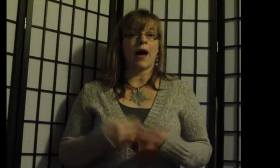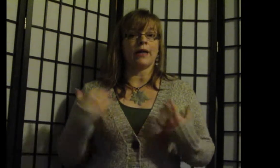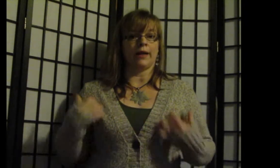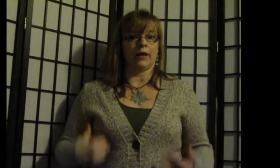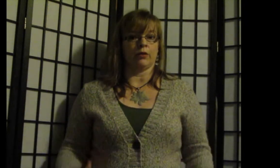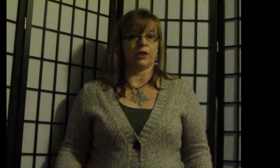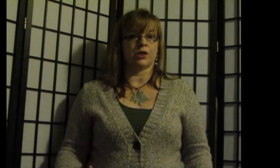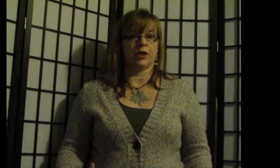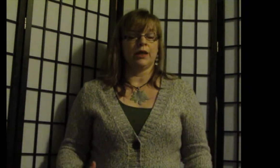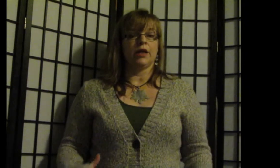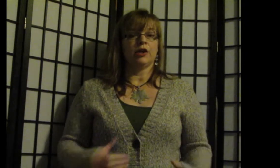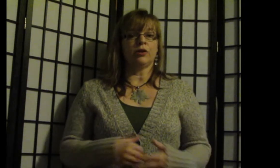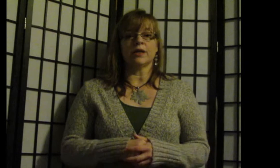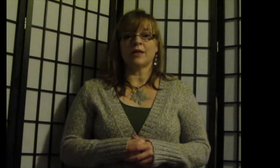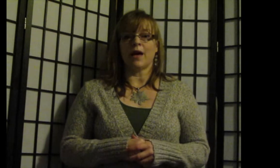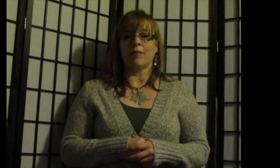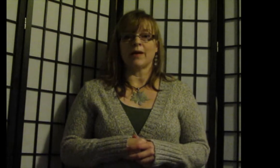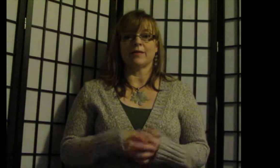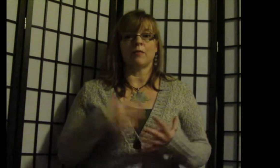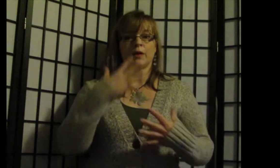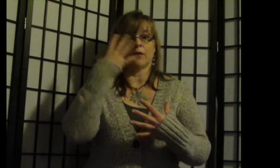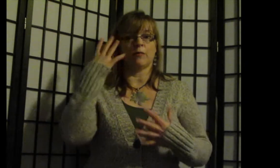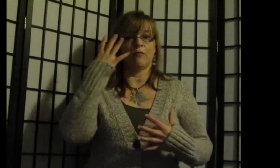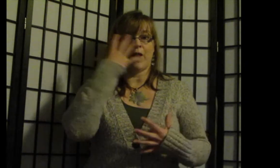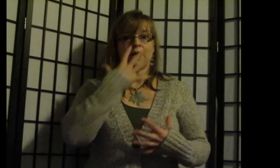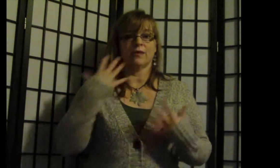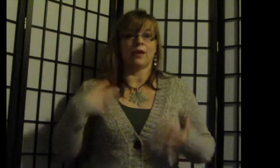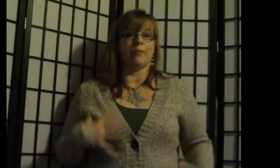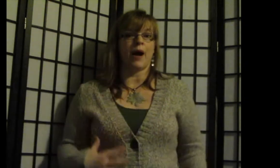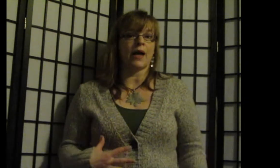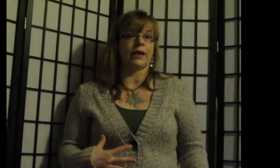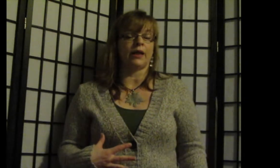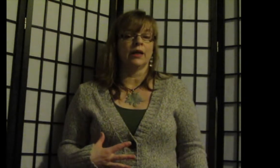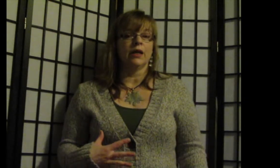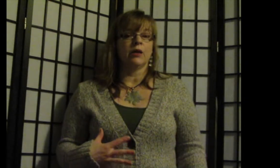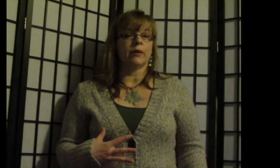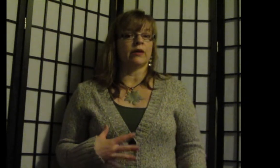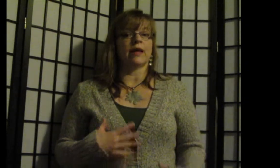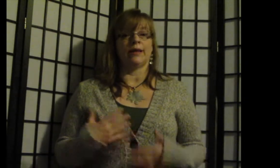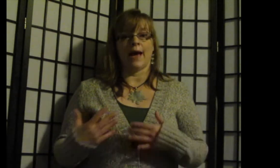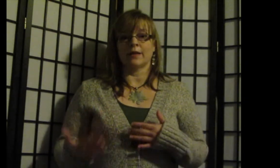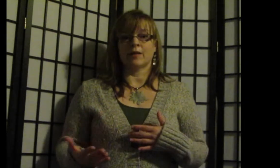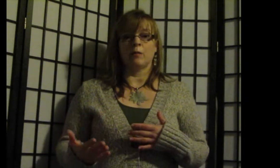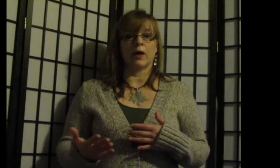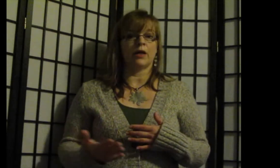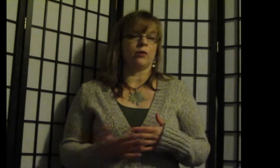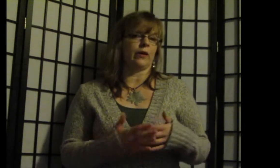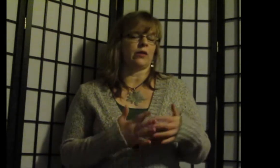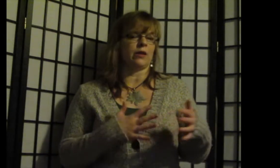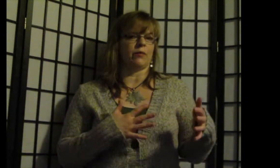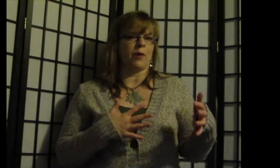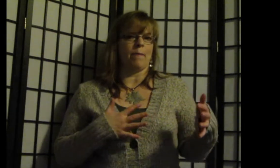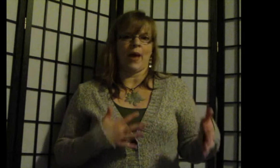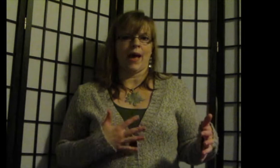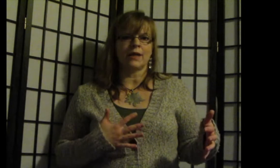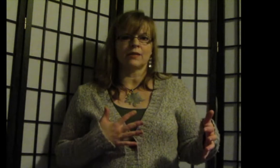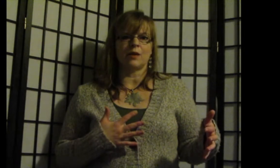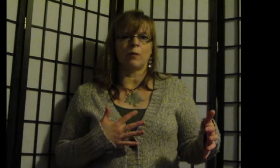body language. You can tell by someone's face and body whether they like someone or whether they're mad at